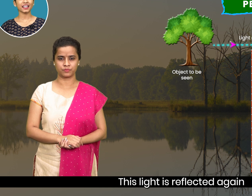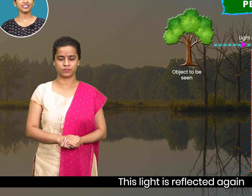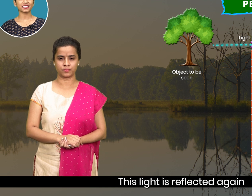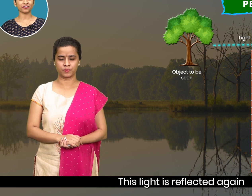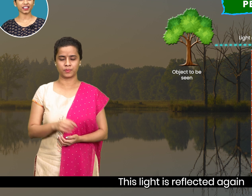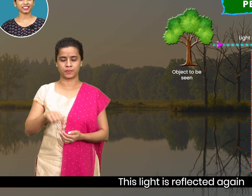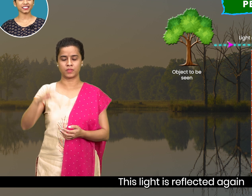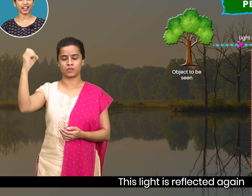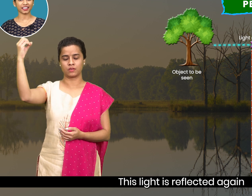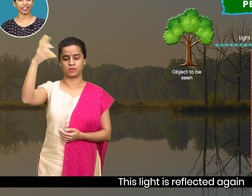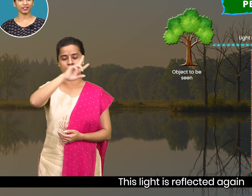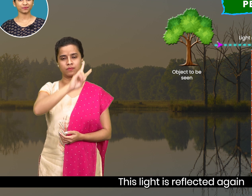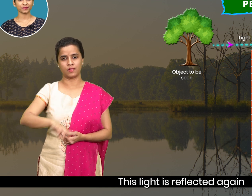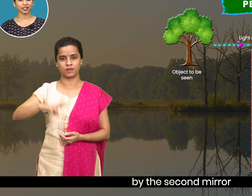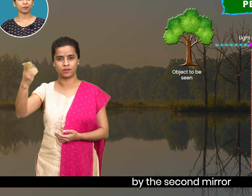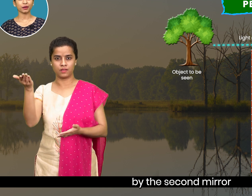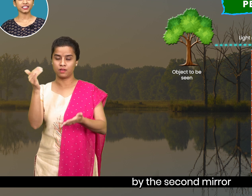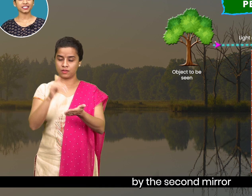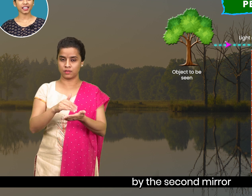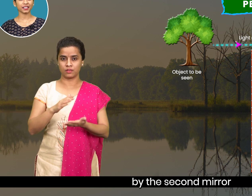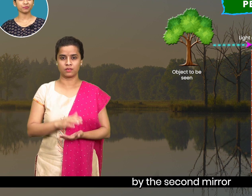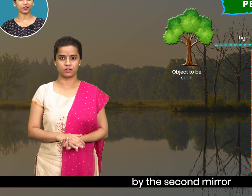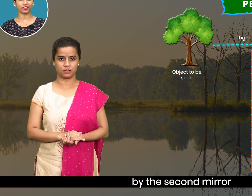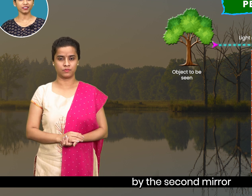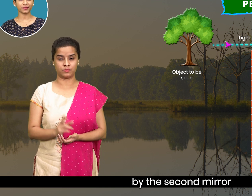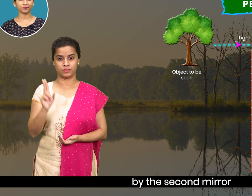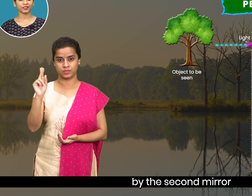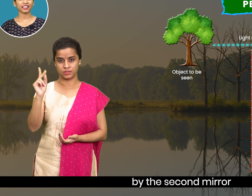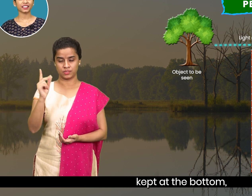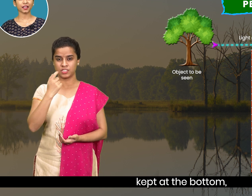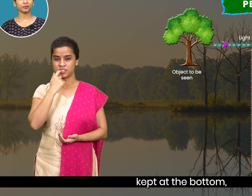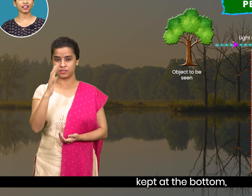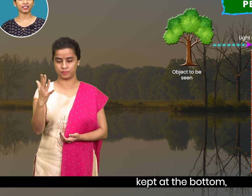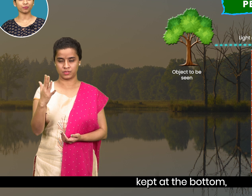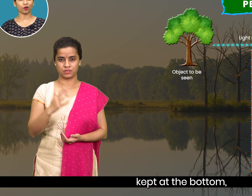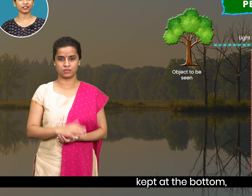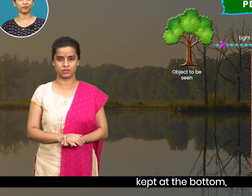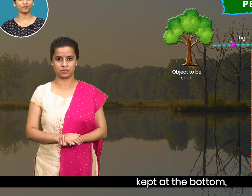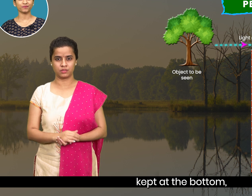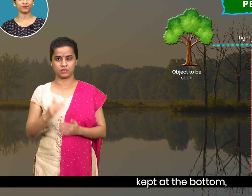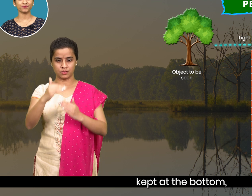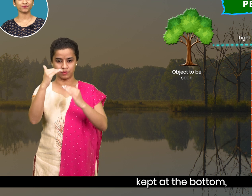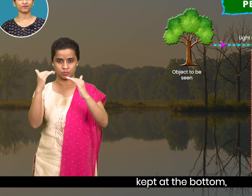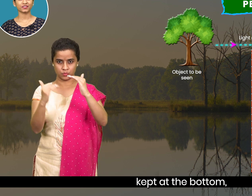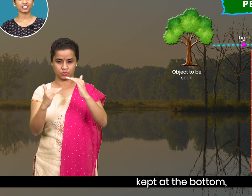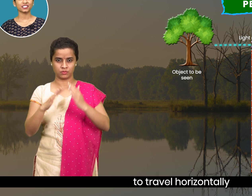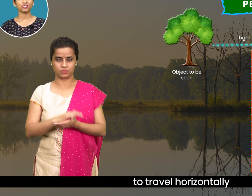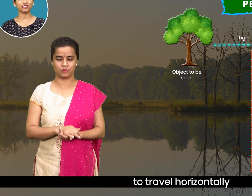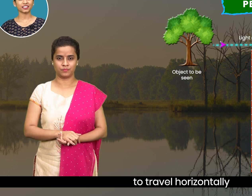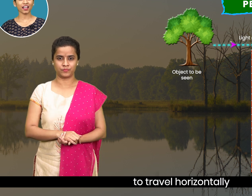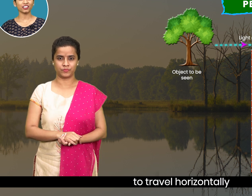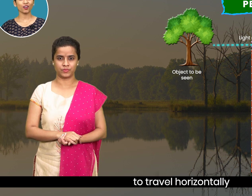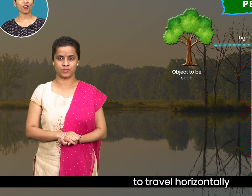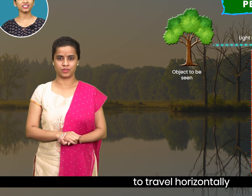This light is reflected again by the second mirror kept at the bottom